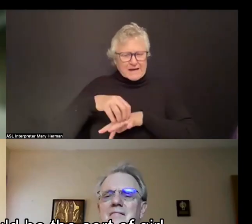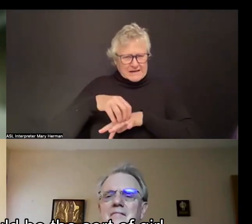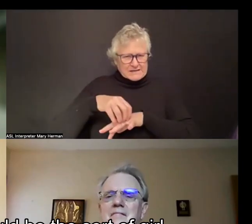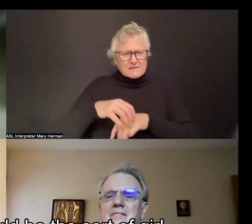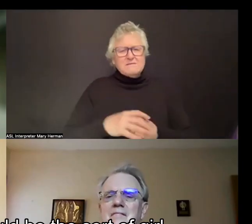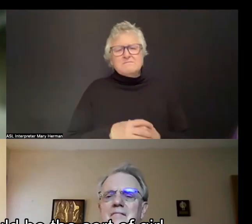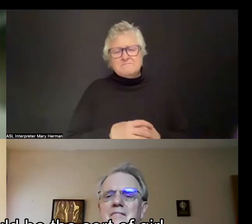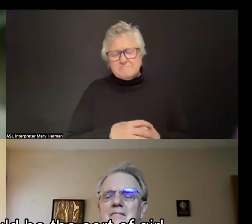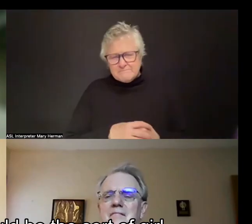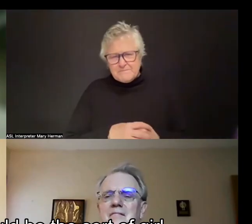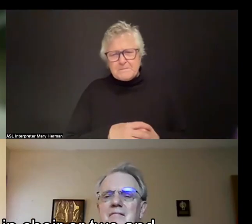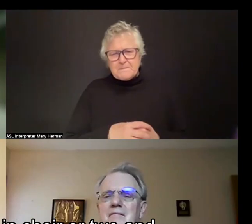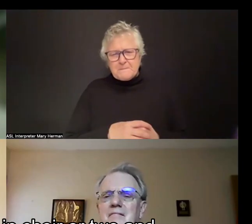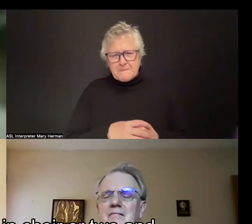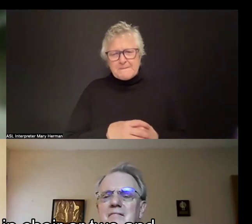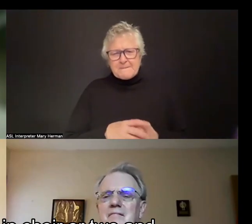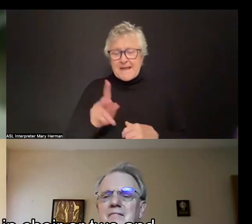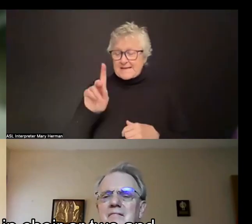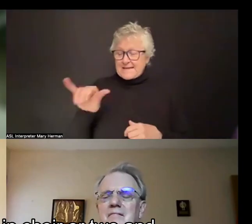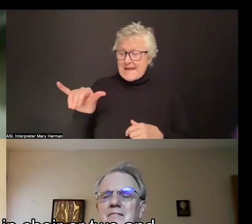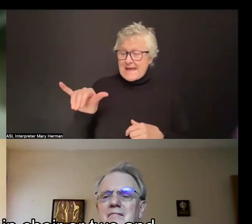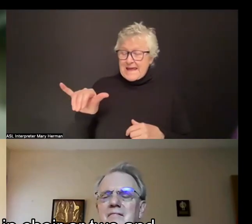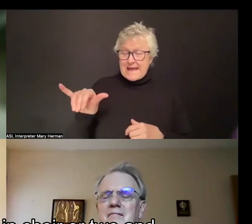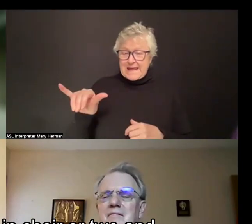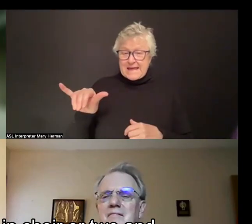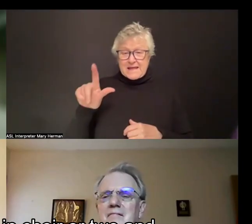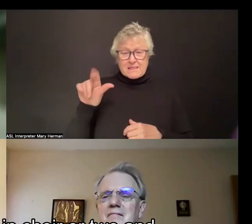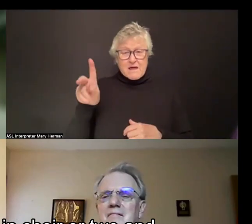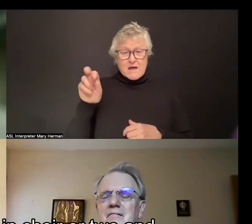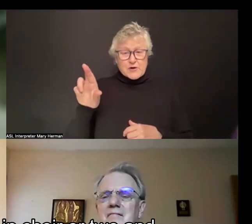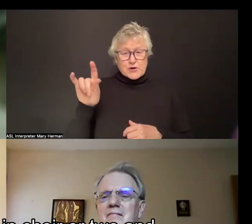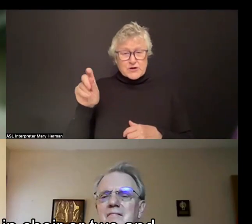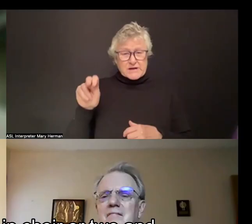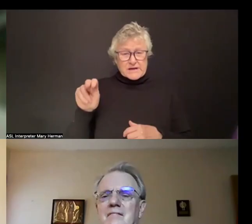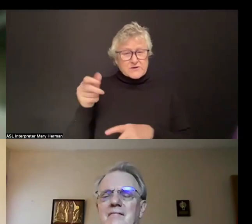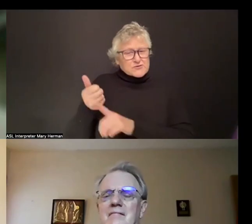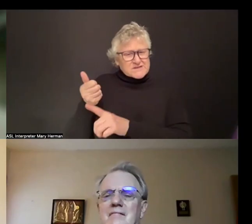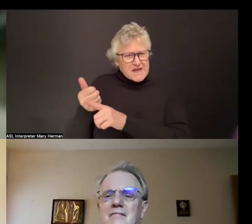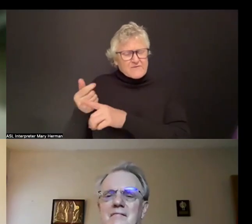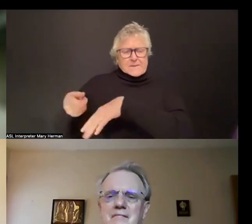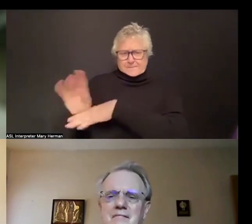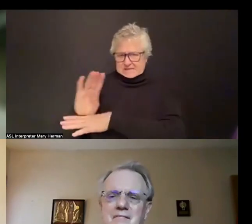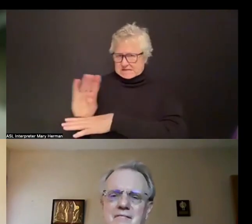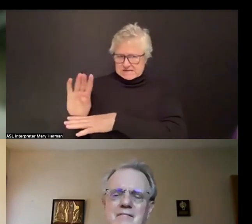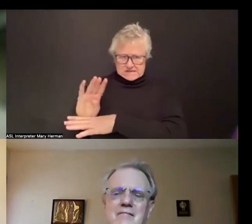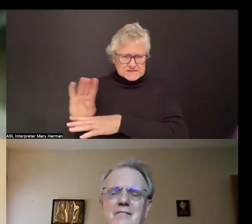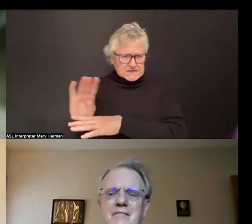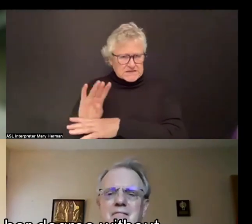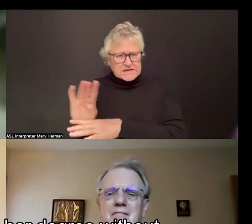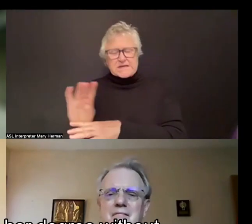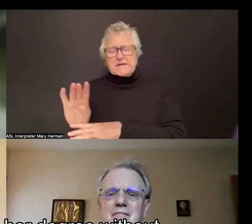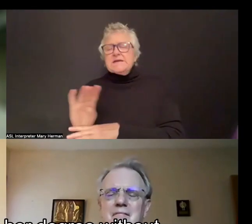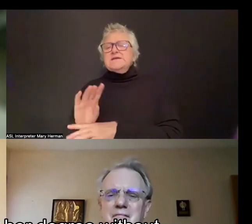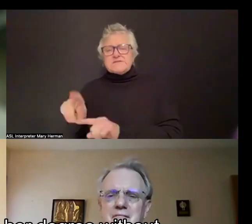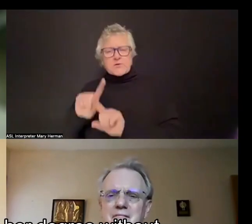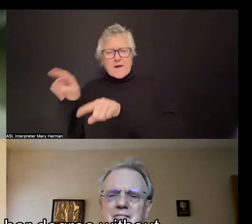of girl who busied herself in the Radcliffe Library and sang in a choir or two and went to lots of student meetings that felt very important at the time. She